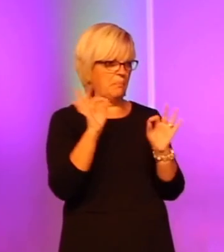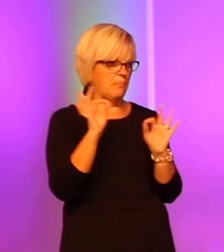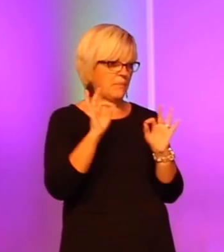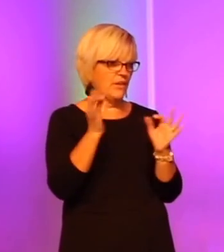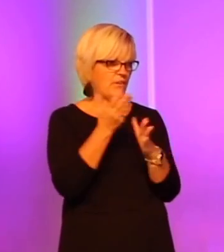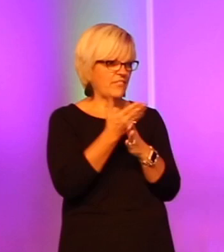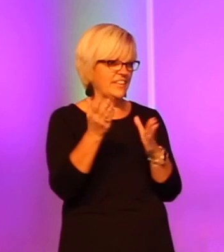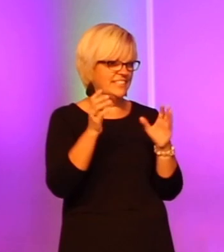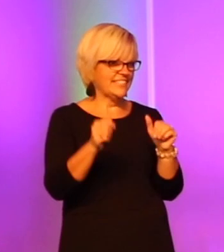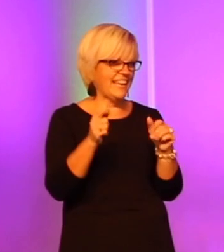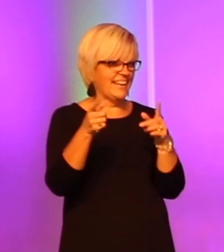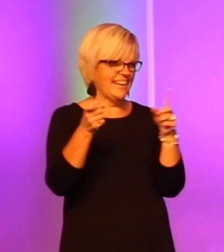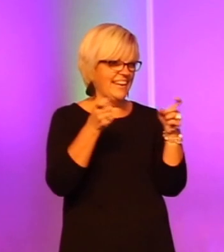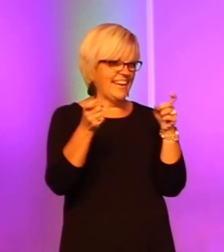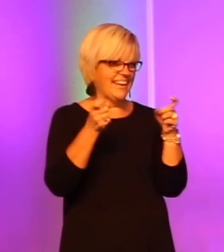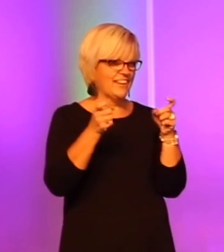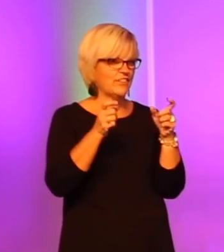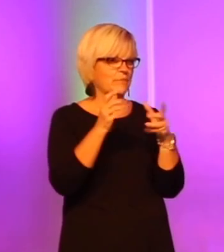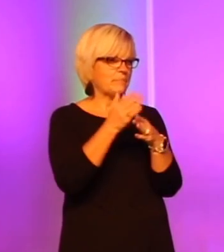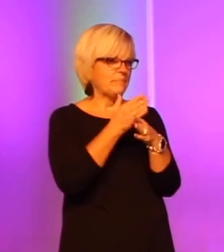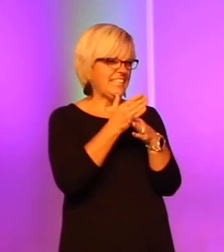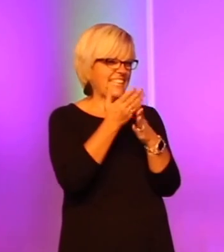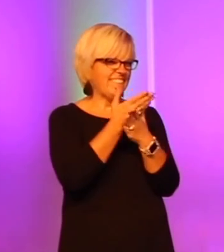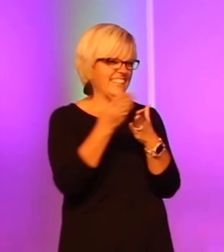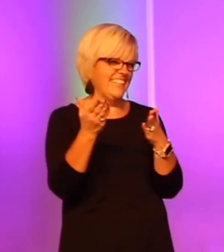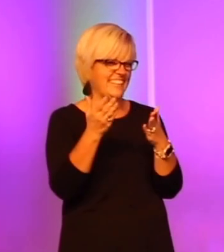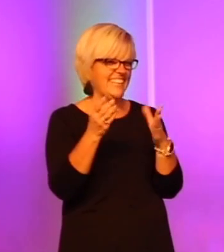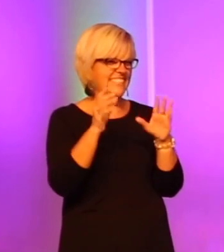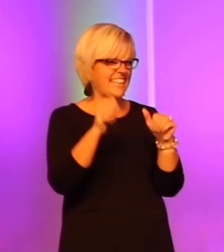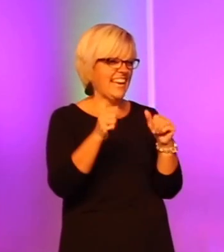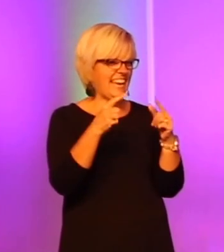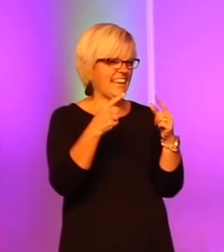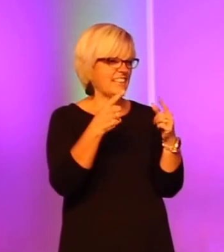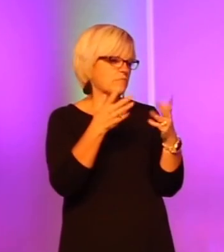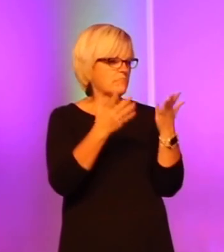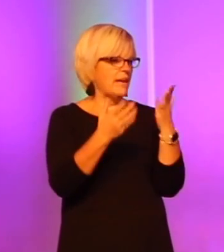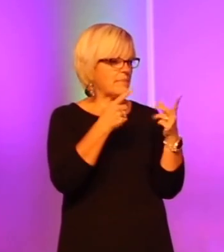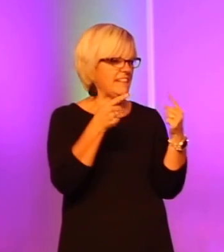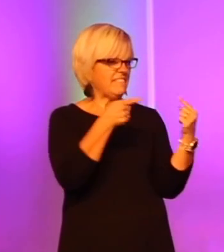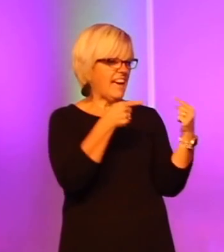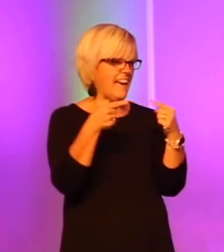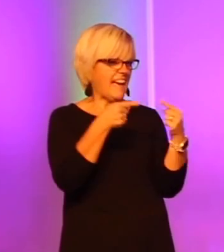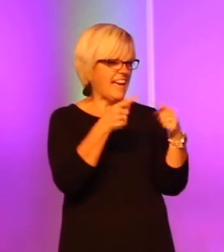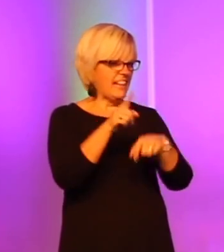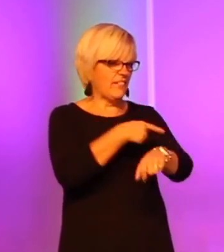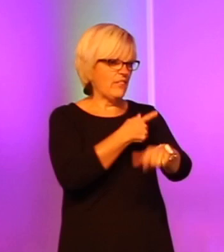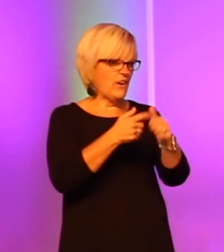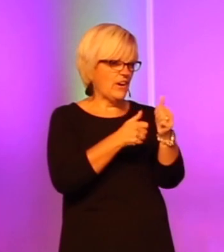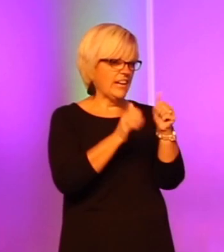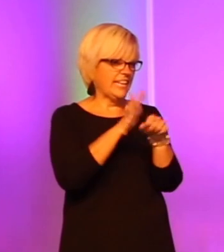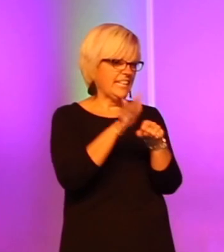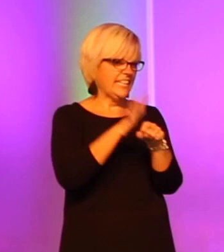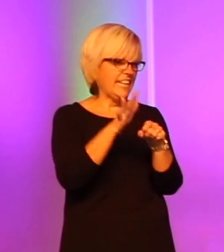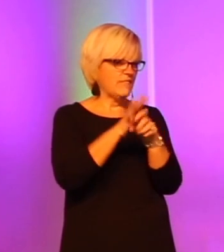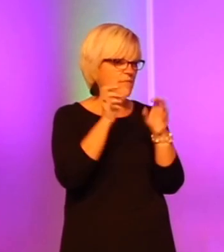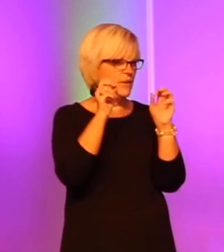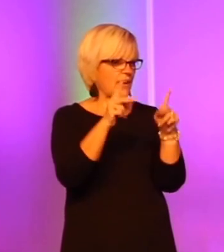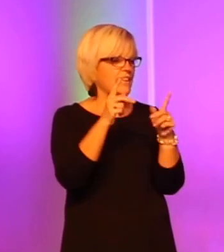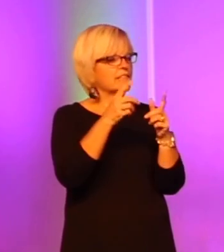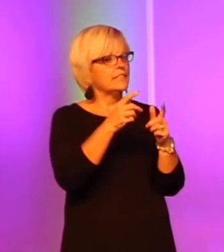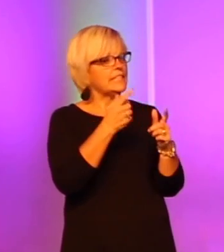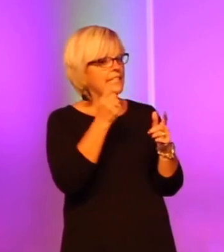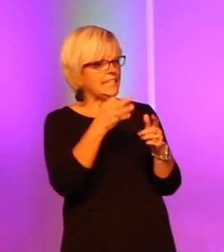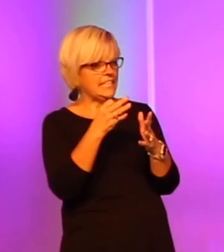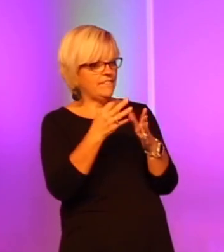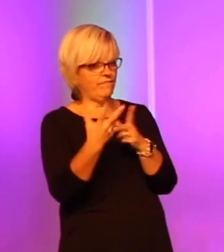handle, no big deal. Like medium things, I can probably fight long enough and be okay. And if there's a big thing or I keep getting hit with the same thing